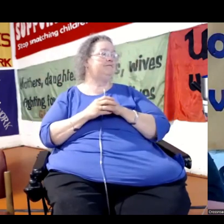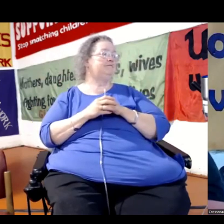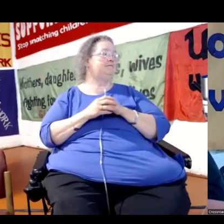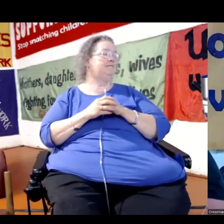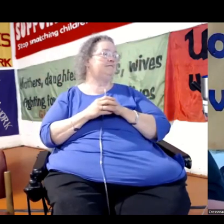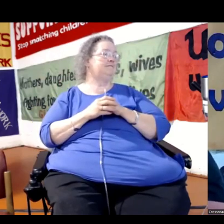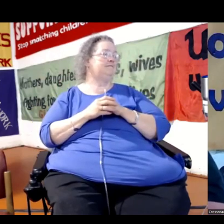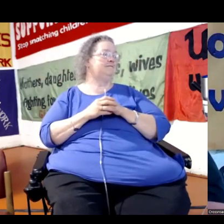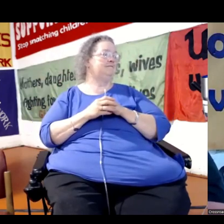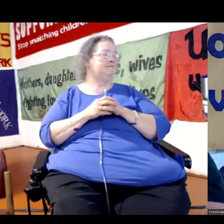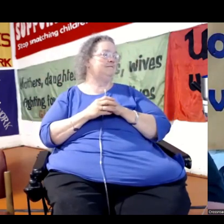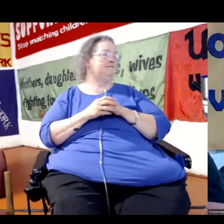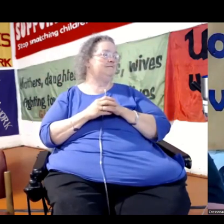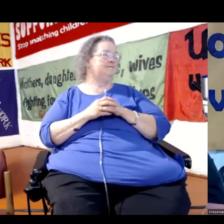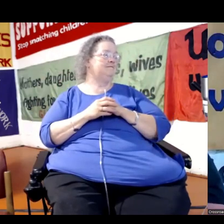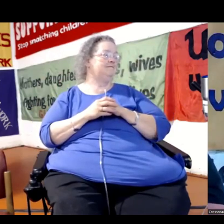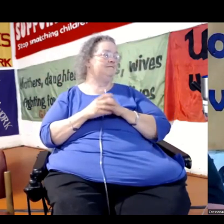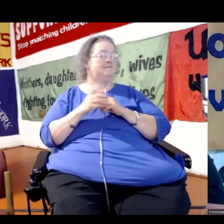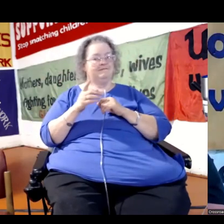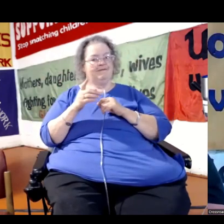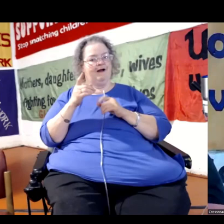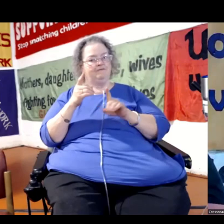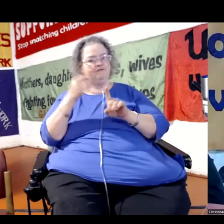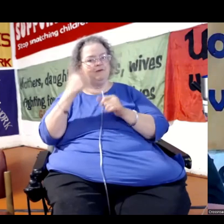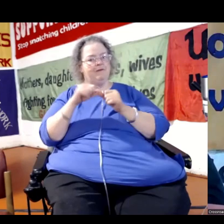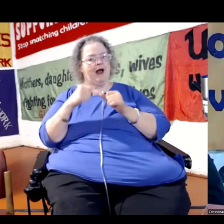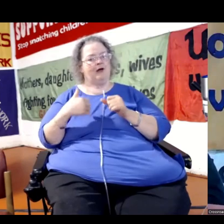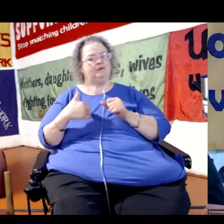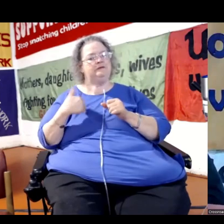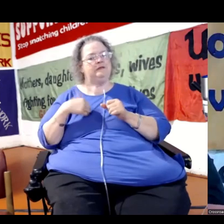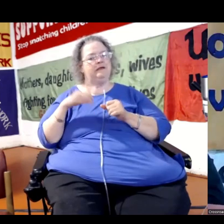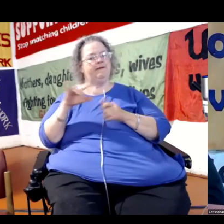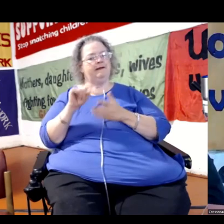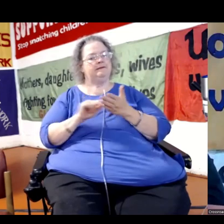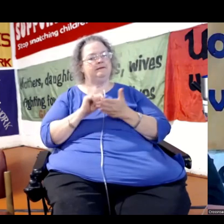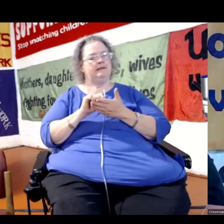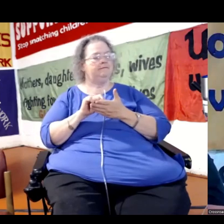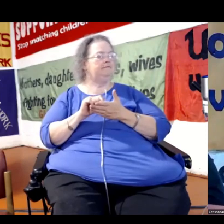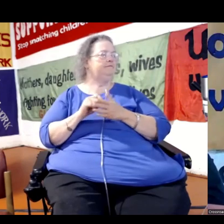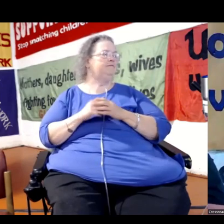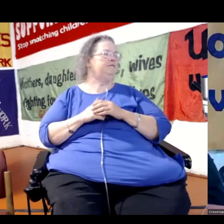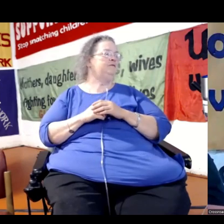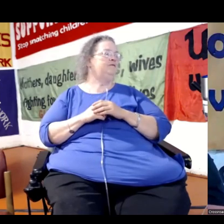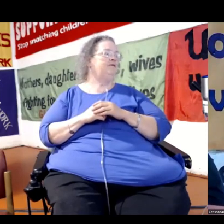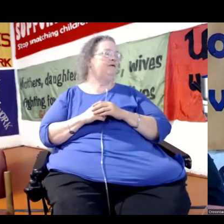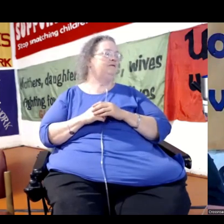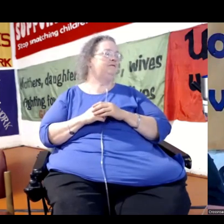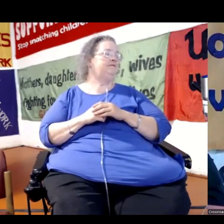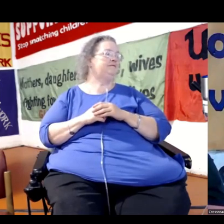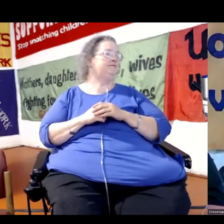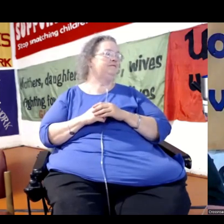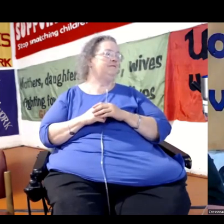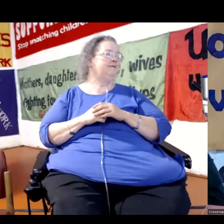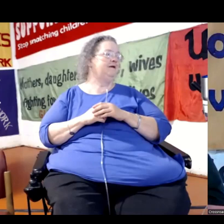Bear in mind then that I was pretty young and I had a whole state